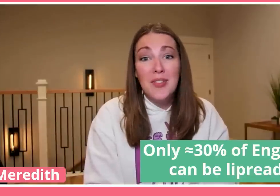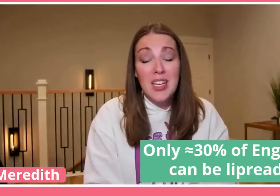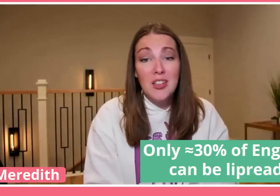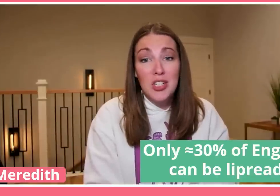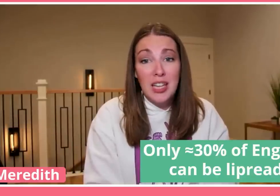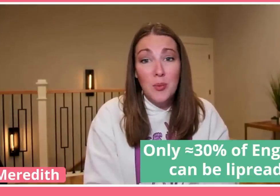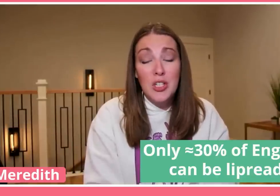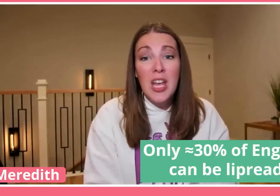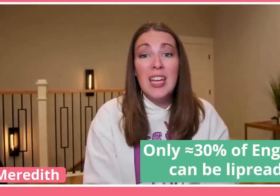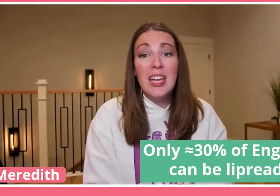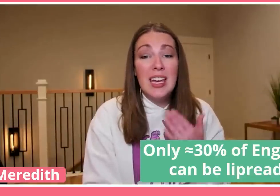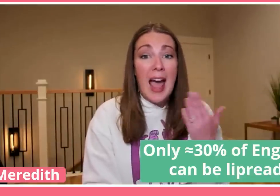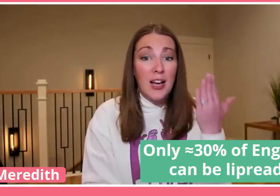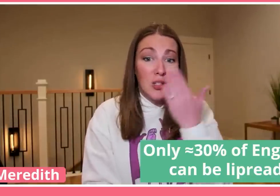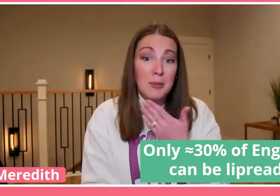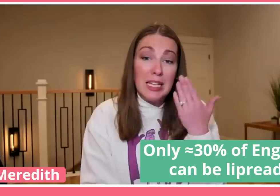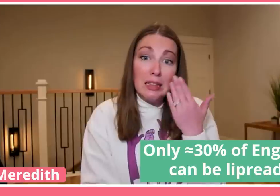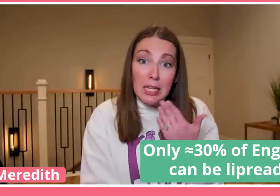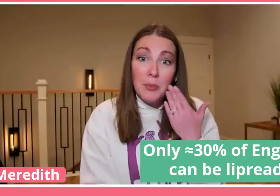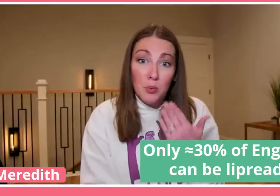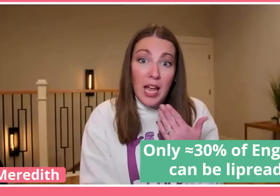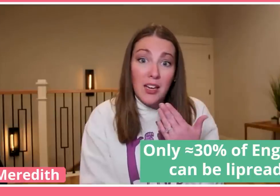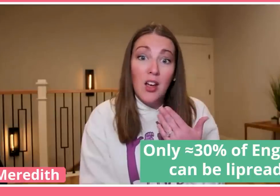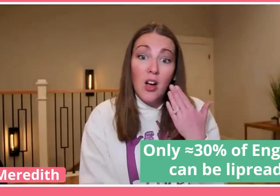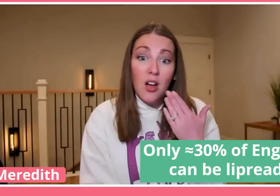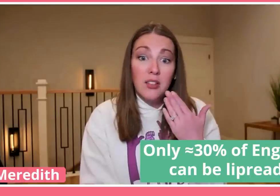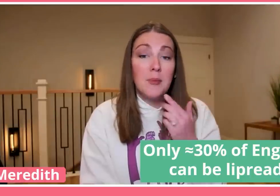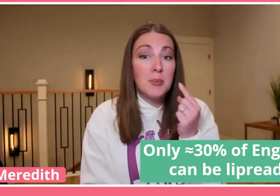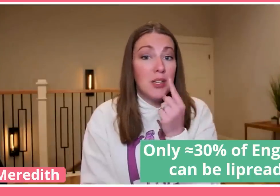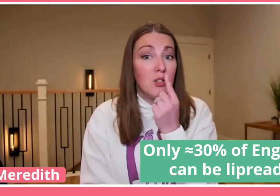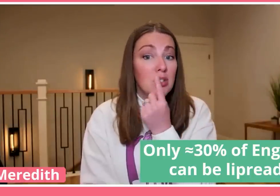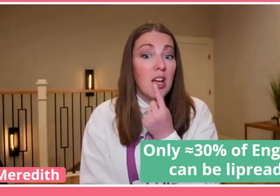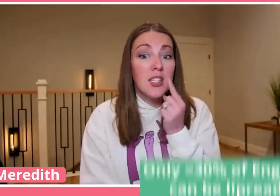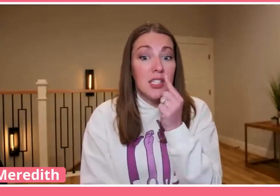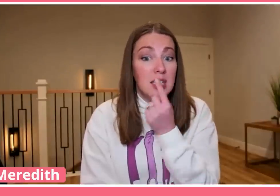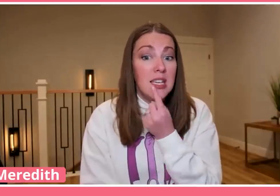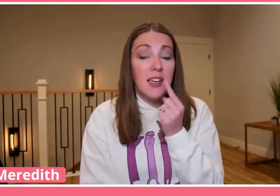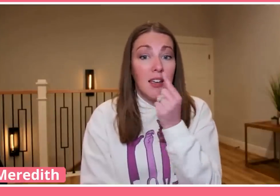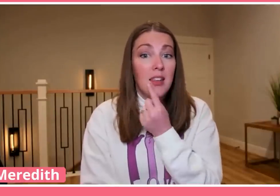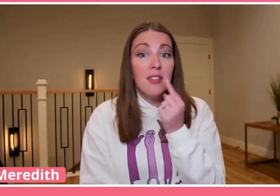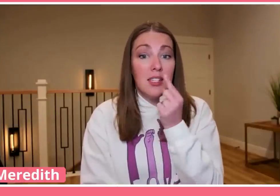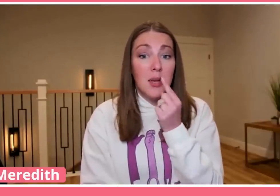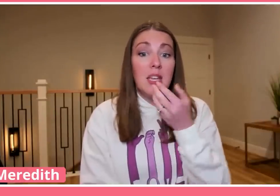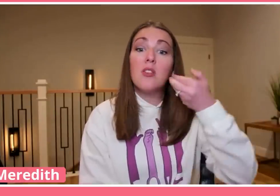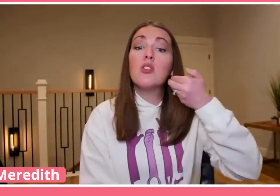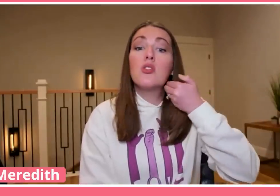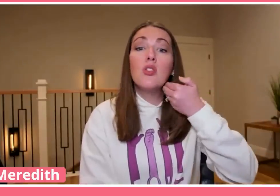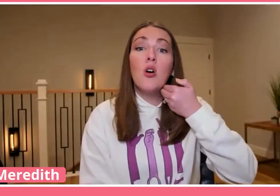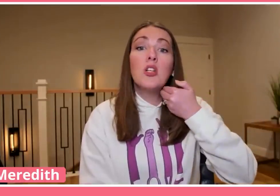of the English language can actually be lip read on the lips because you're just seeing this up here. There's so much